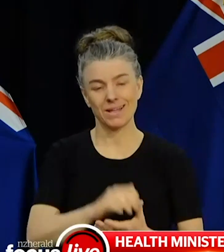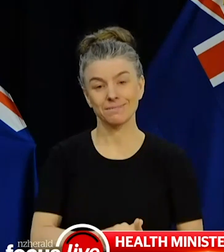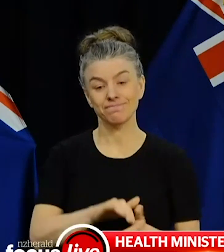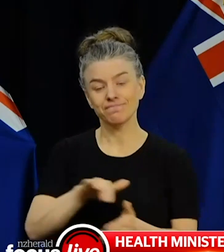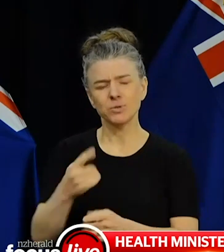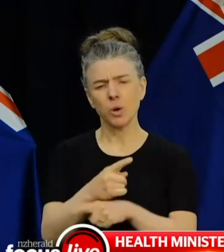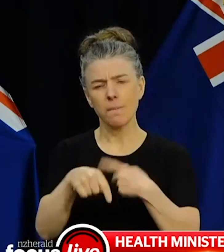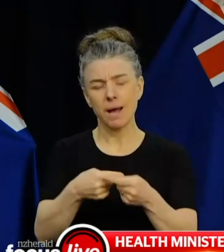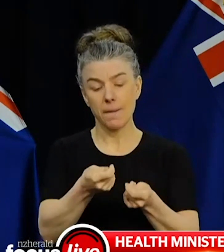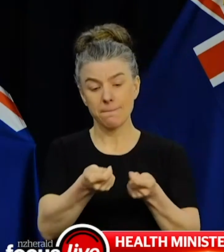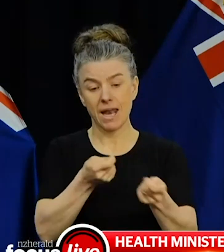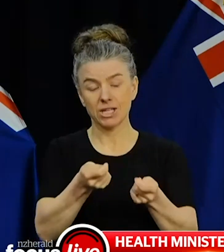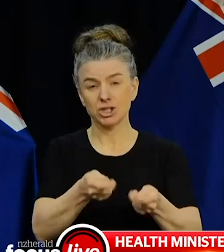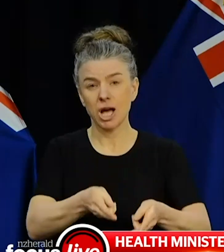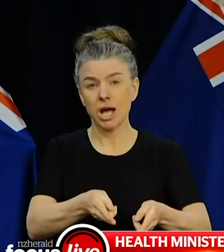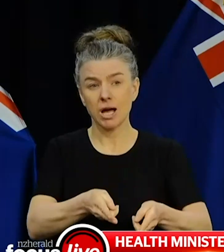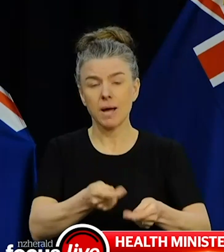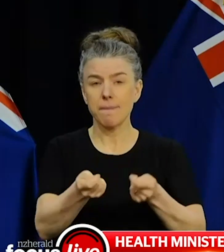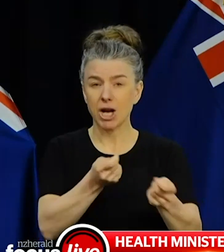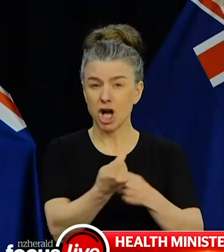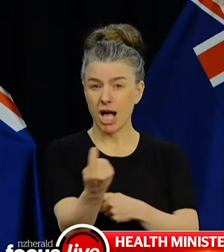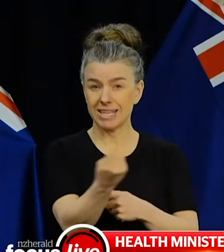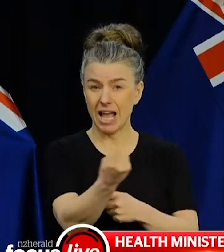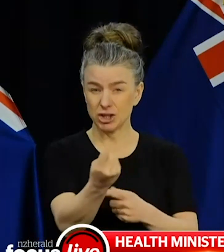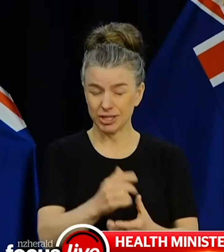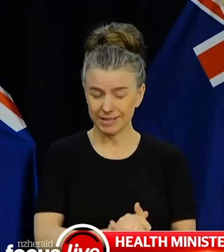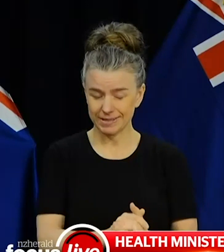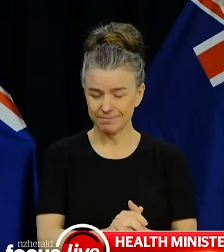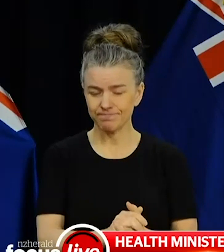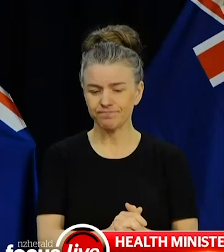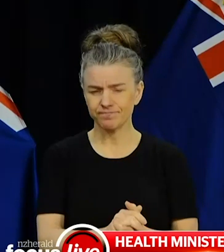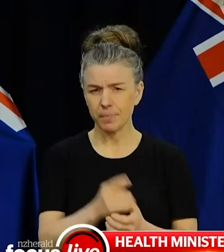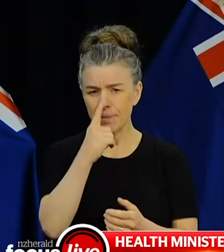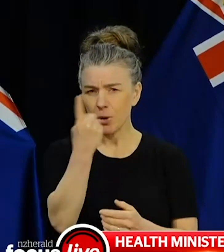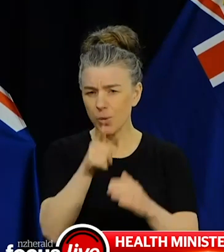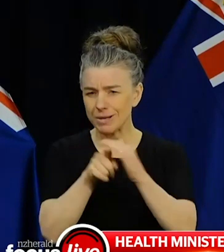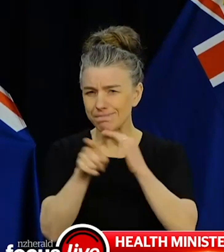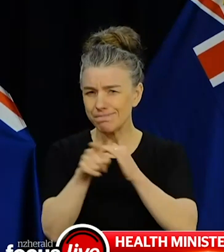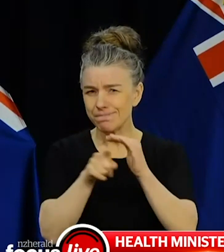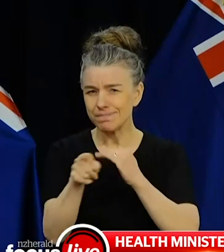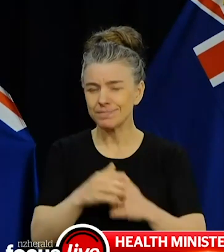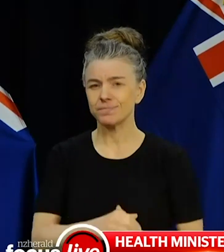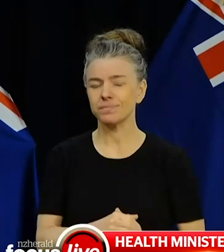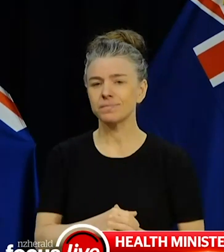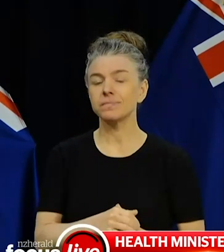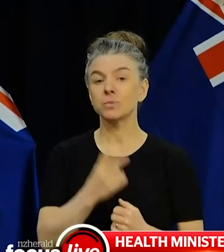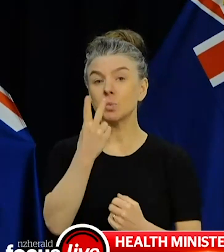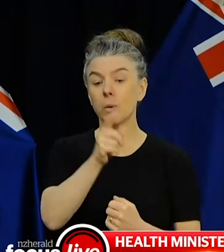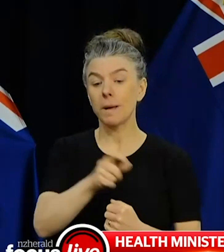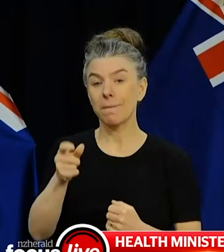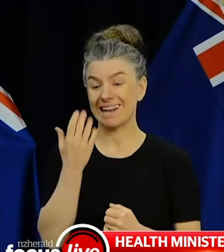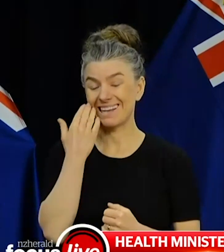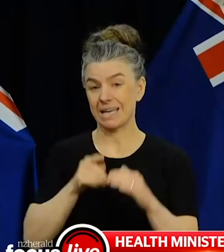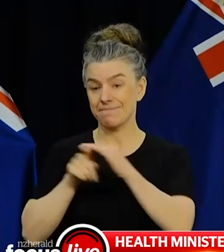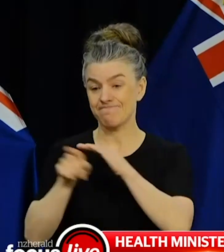on managed isolation absconders. There's been interest in the contact tracing and health advice around the 2 absconders from